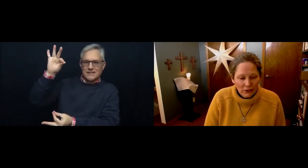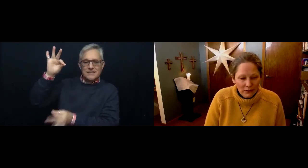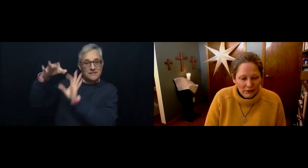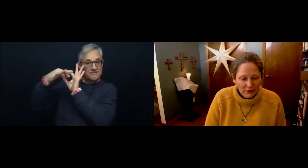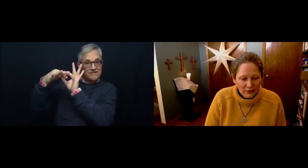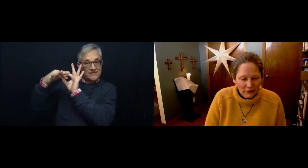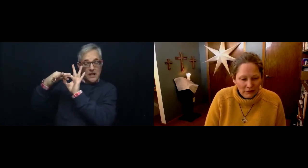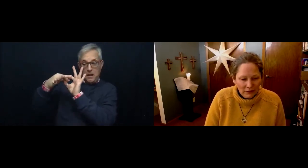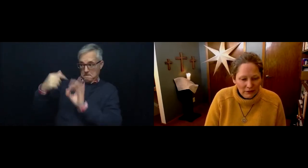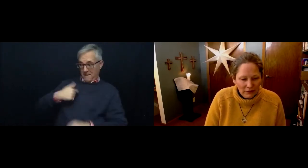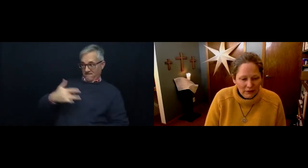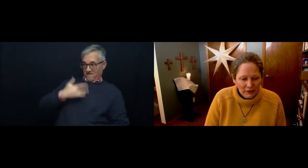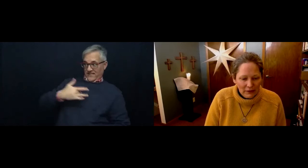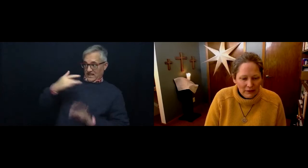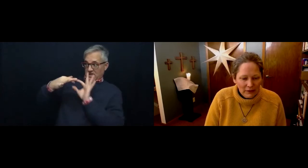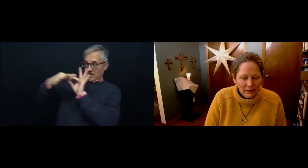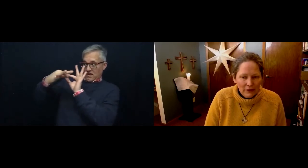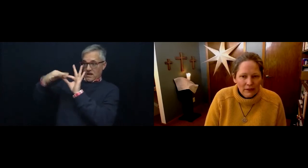changed.